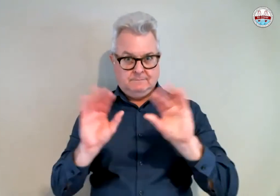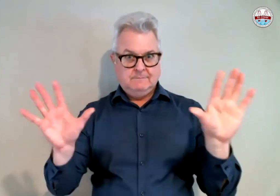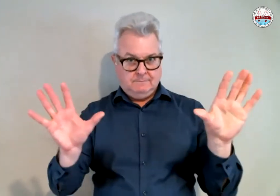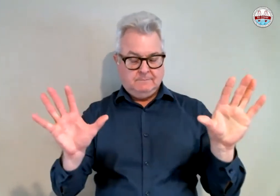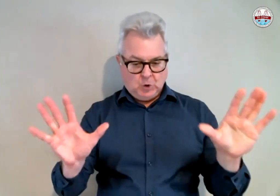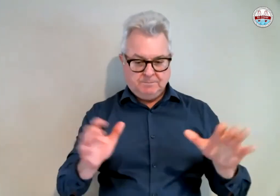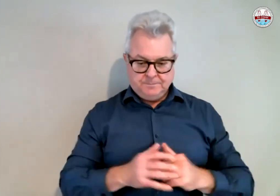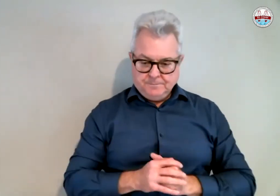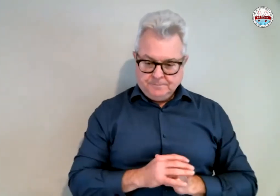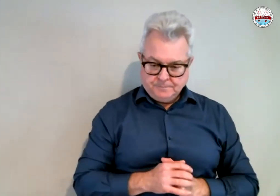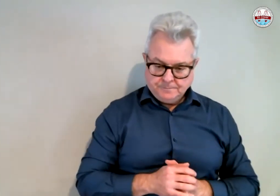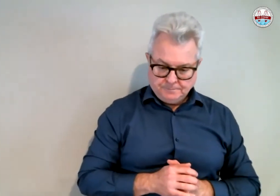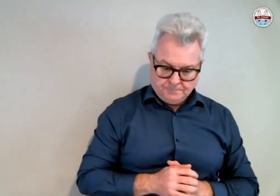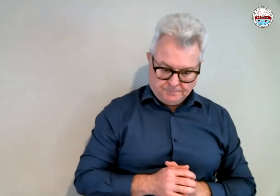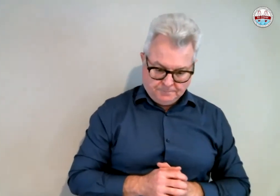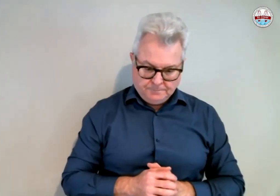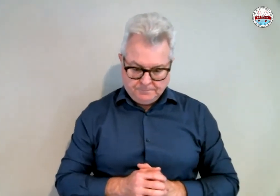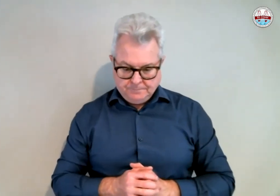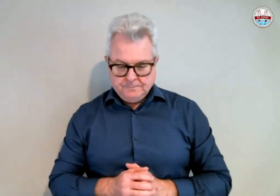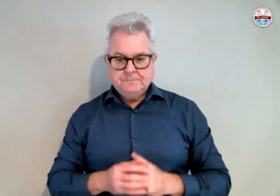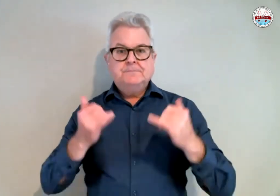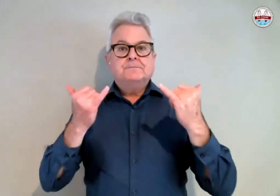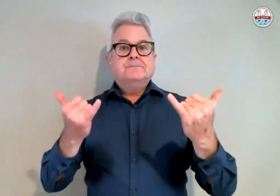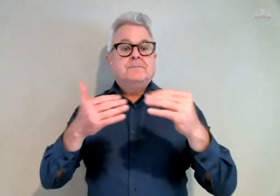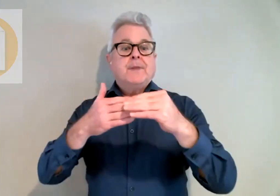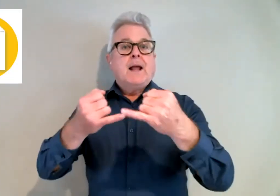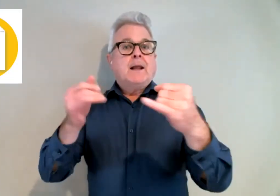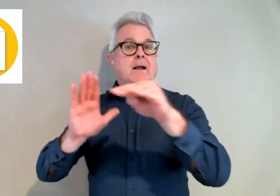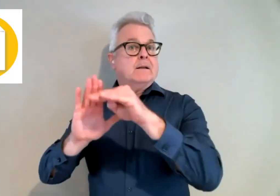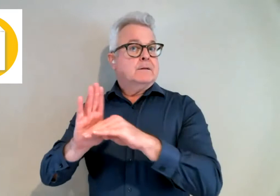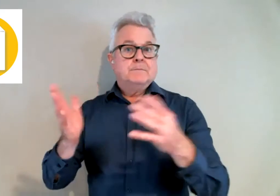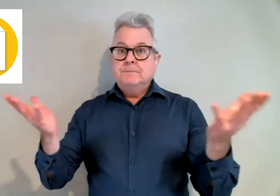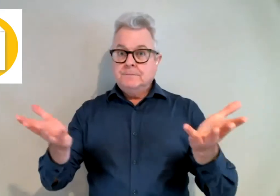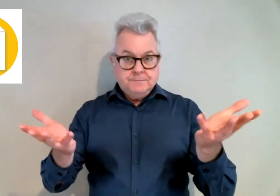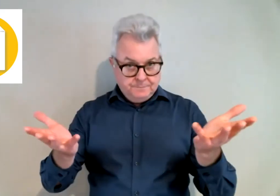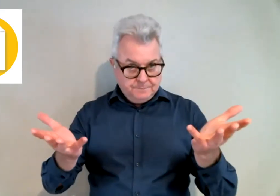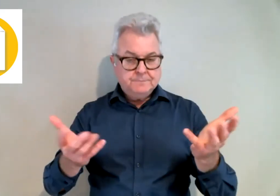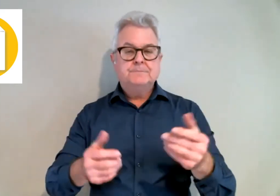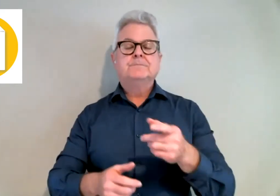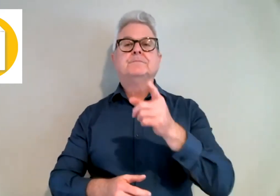in the category of being classified as not fully vaccinated. Now, the guidelines